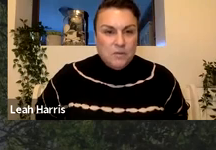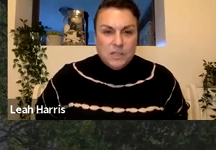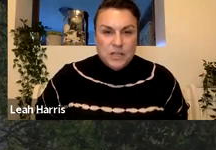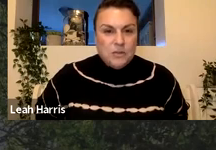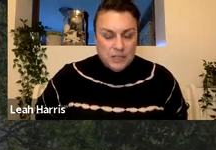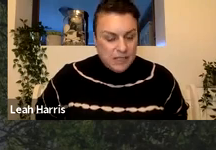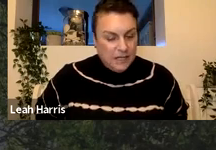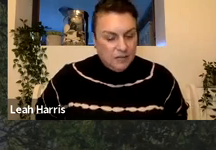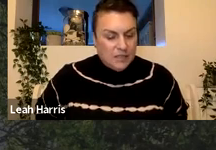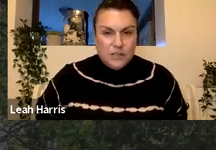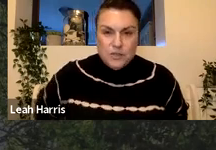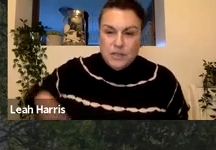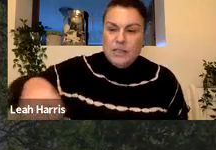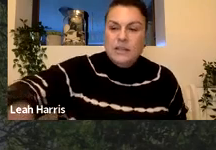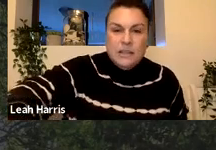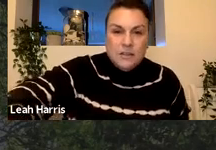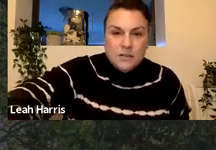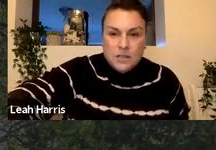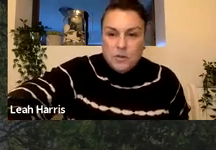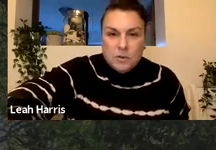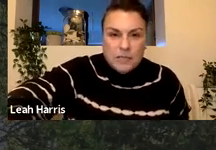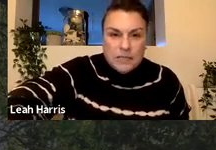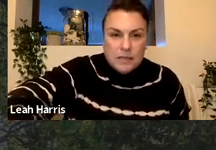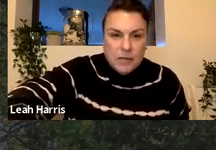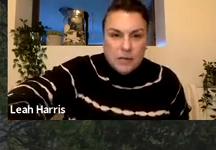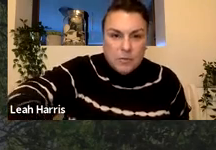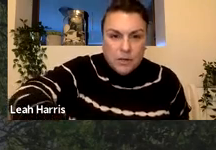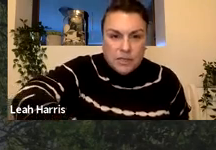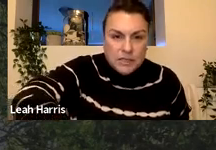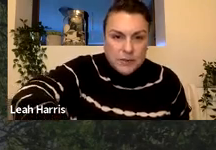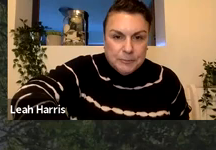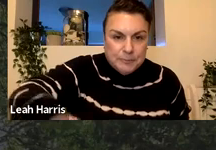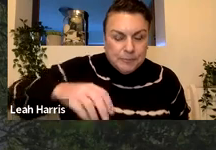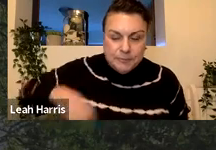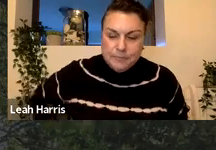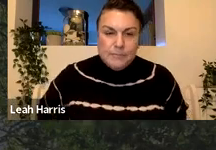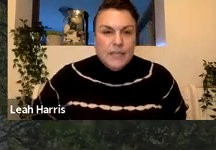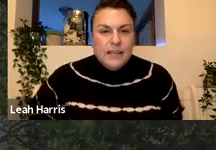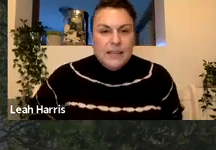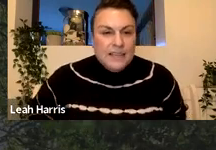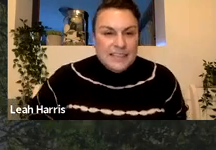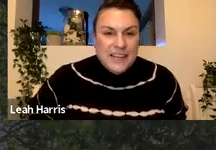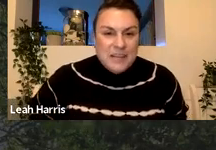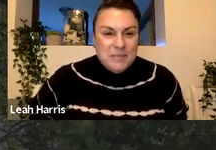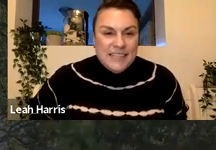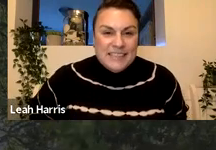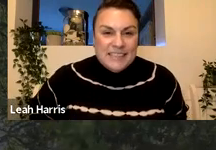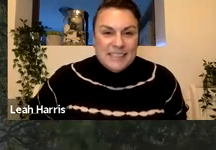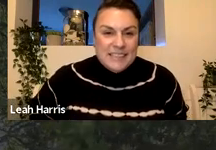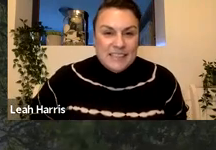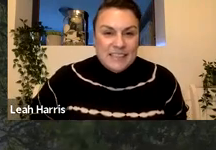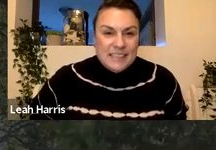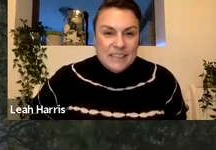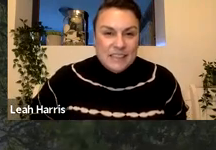you know the general state of this country there's an enormous amount of work to do next slide please